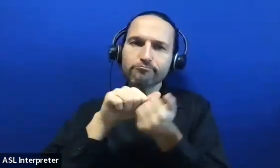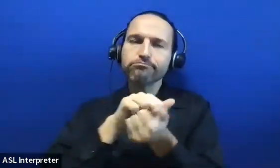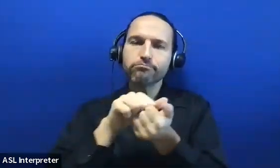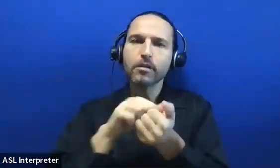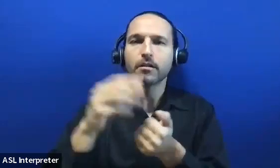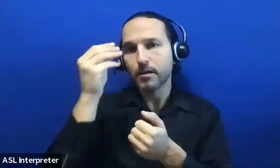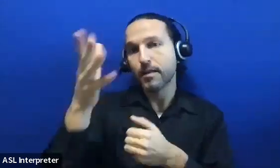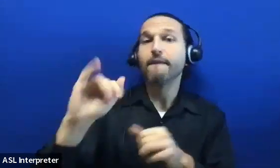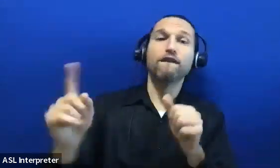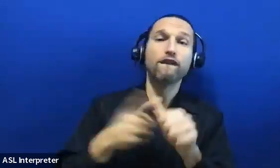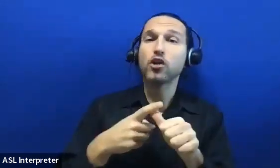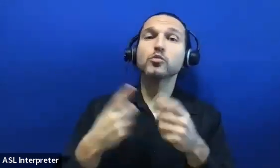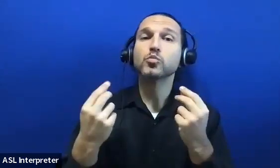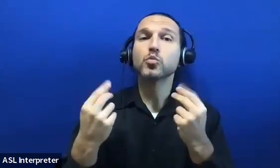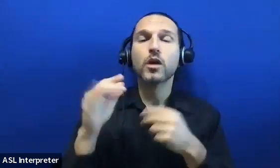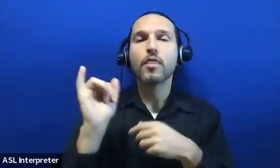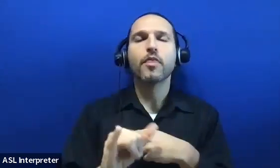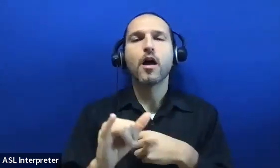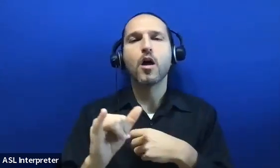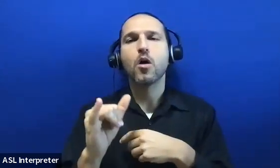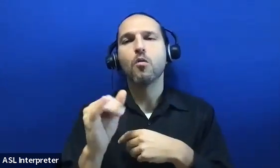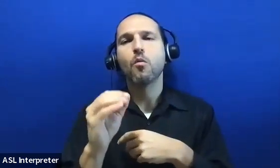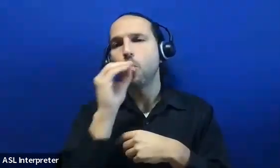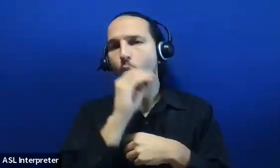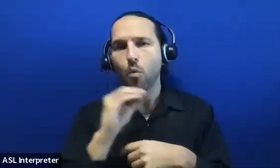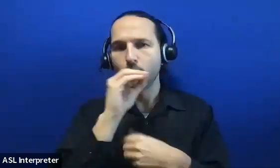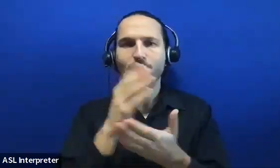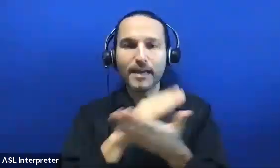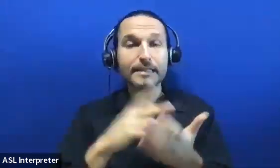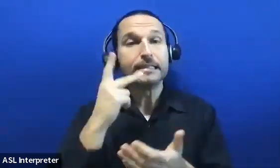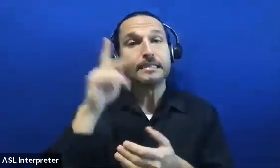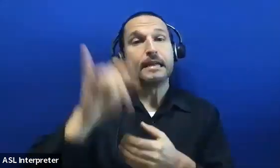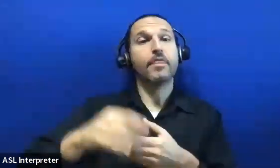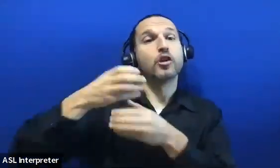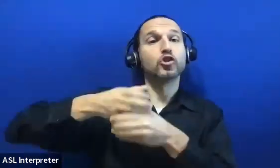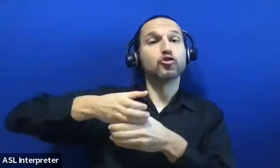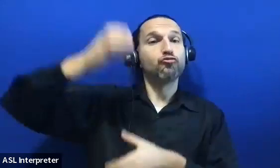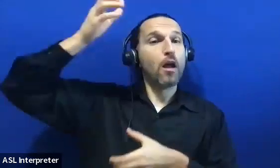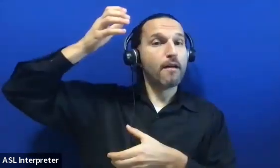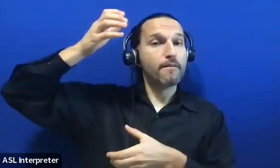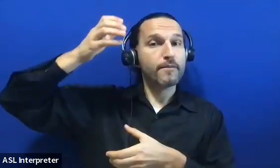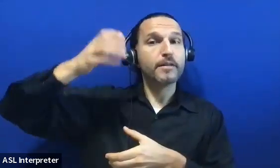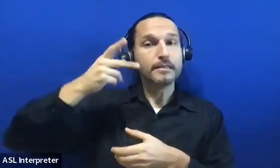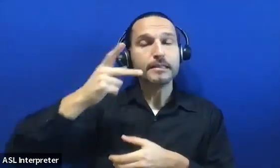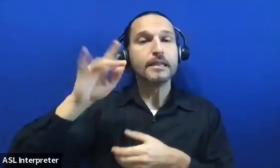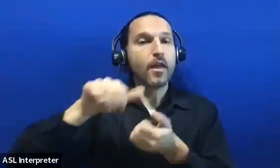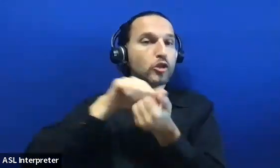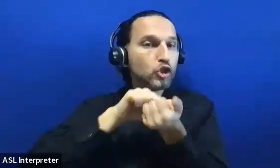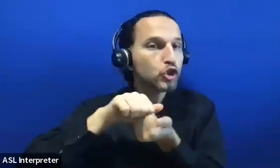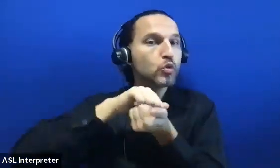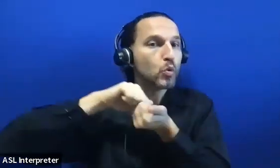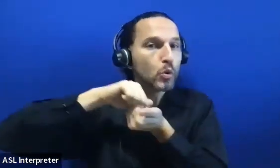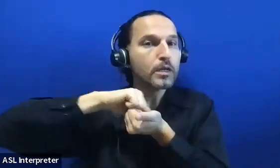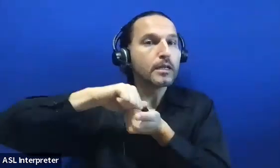called the oral phase. Here we see a giraffe, and the giraffe is chewing. So